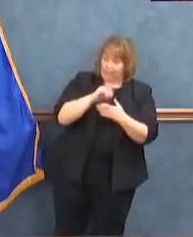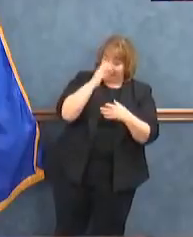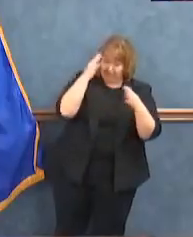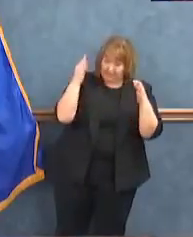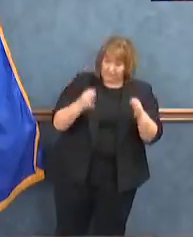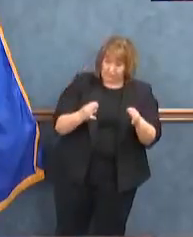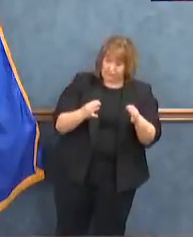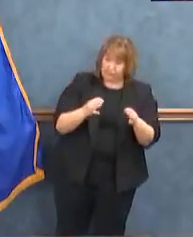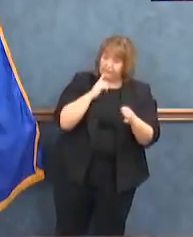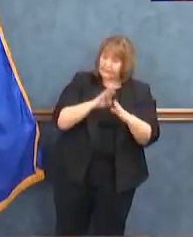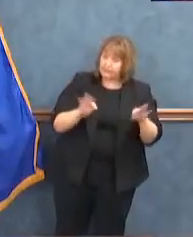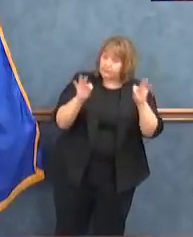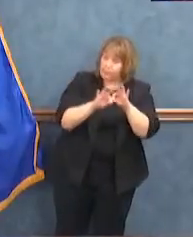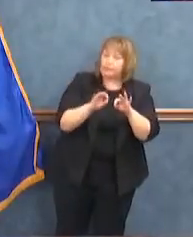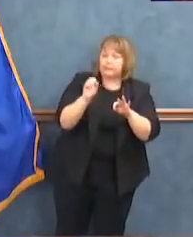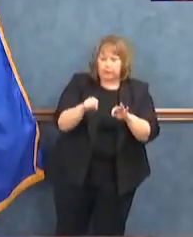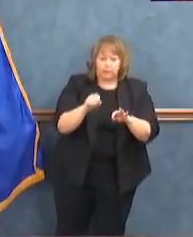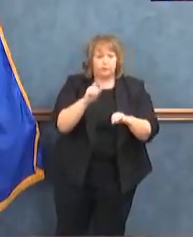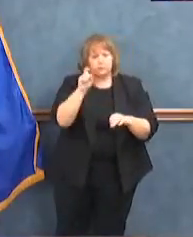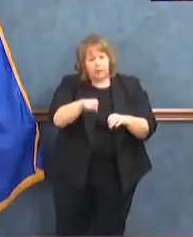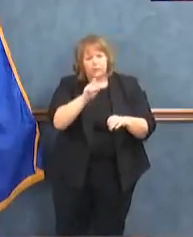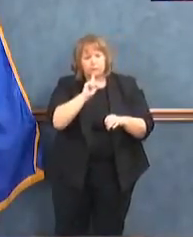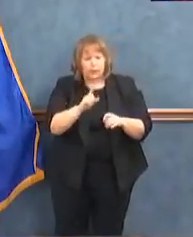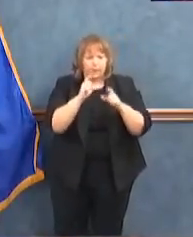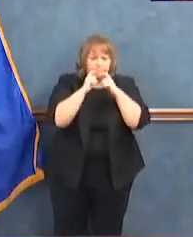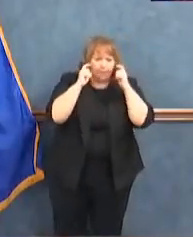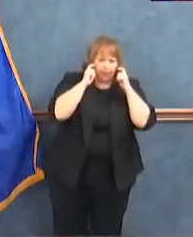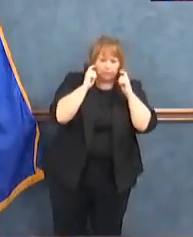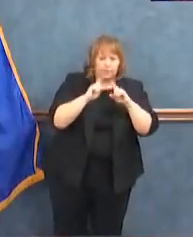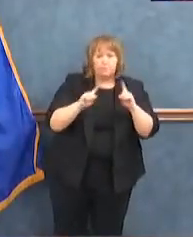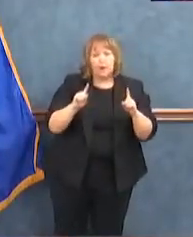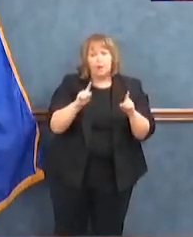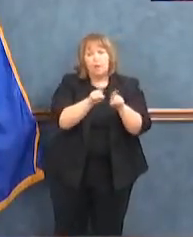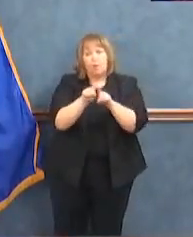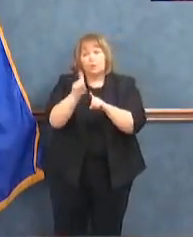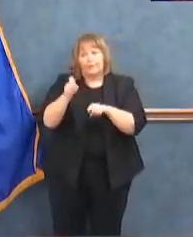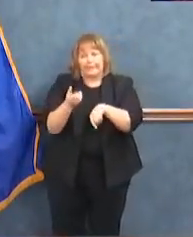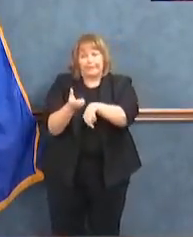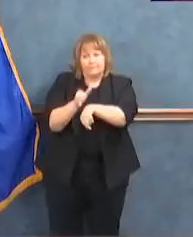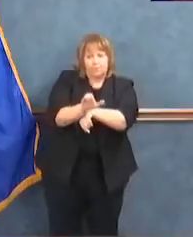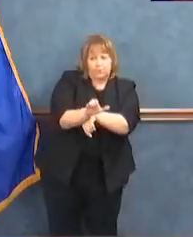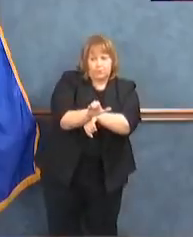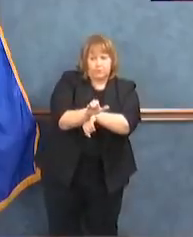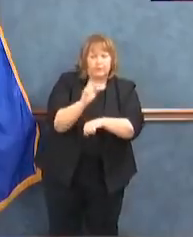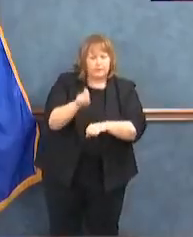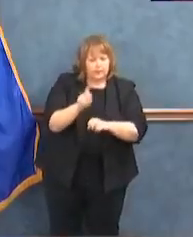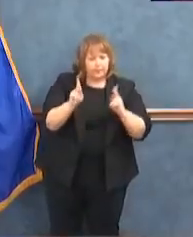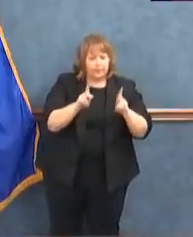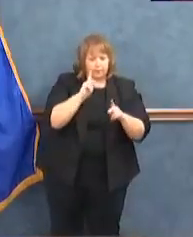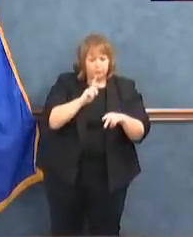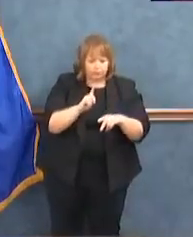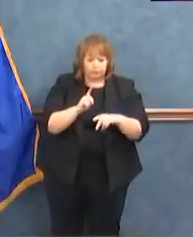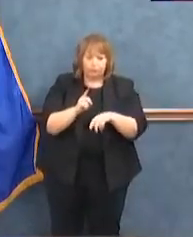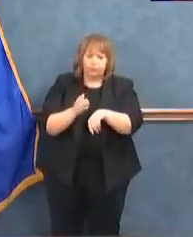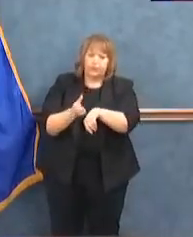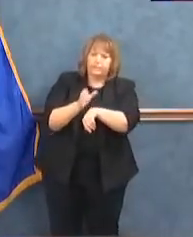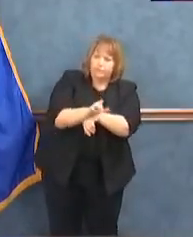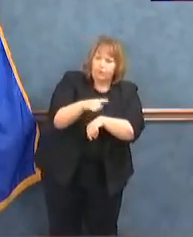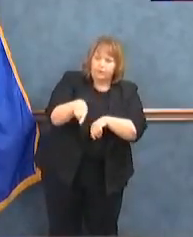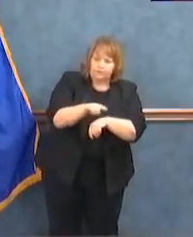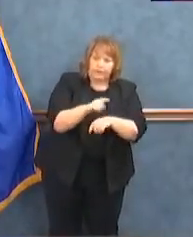but the enforcement numbers that we see have been increasing and improving as well. So the directives are important because they actually